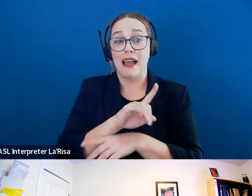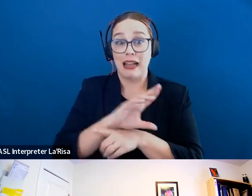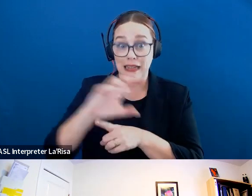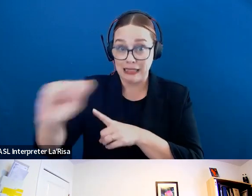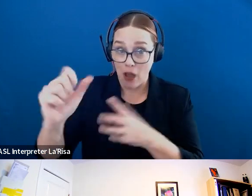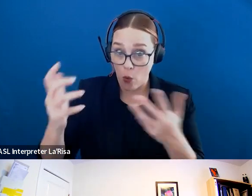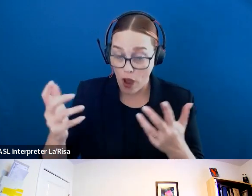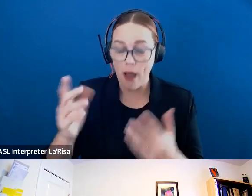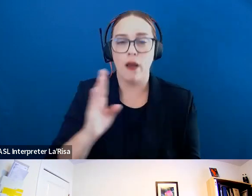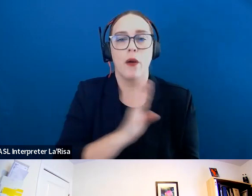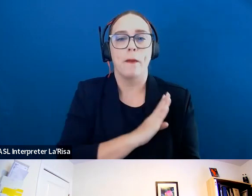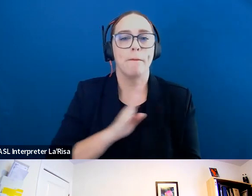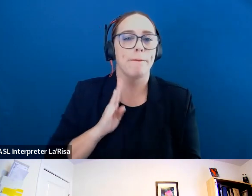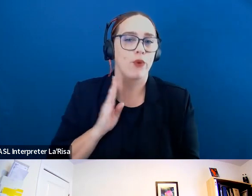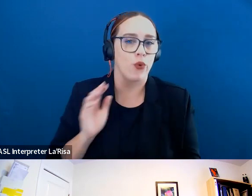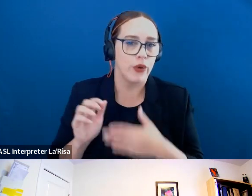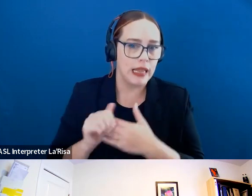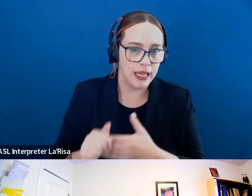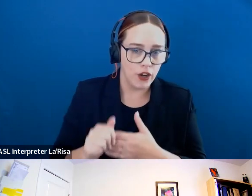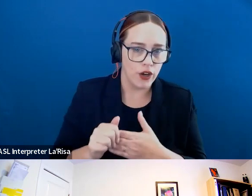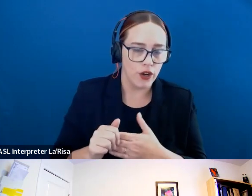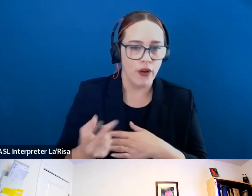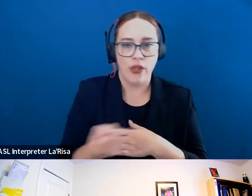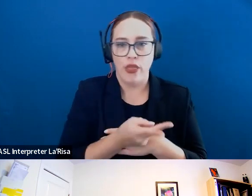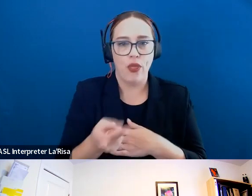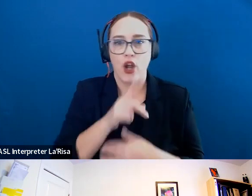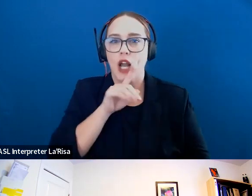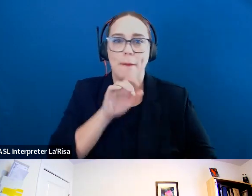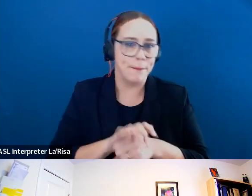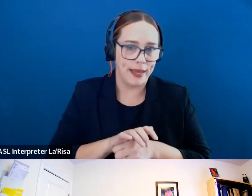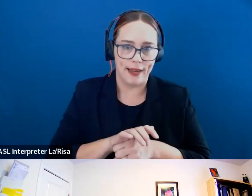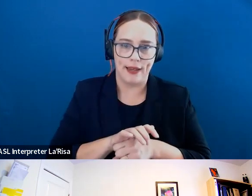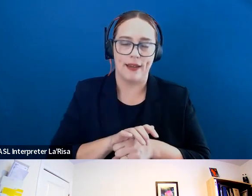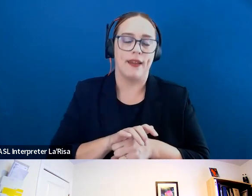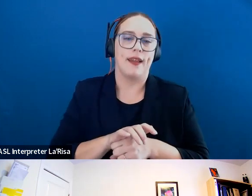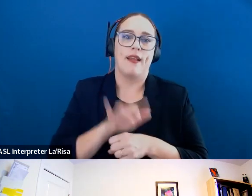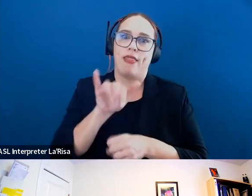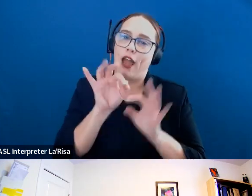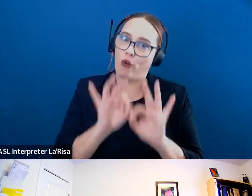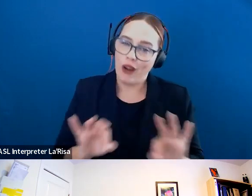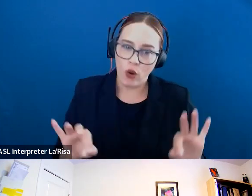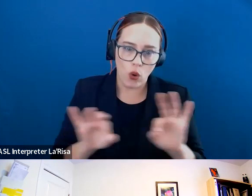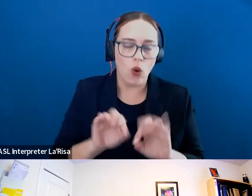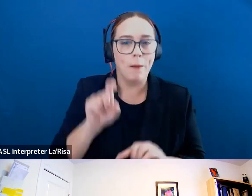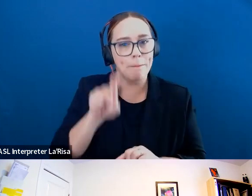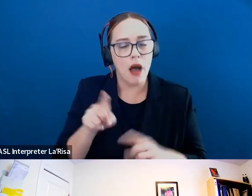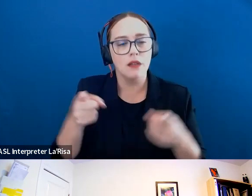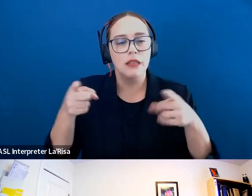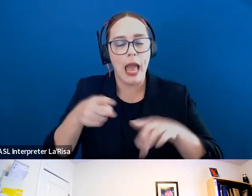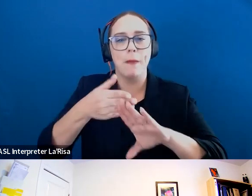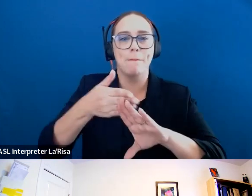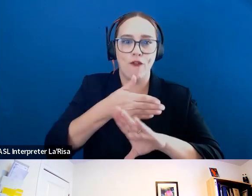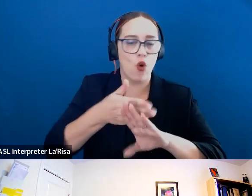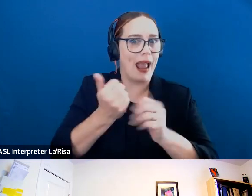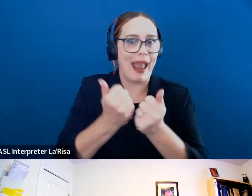board and leadership is committed to employment, and that's critical. That has to happen before you can do anything else, right?